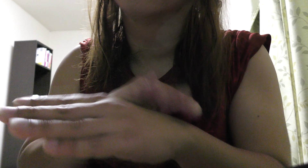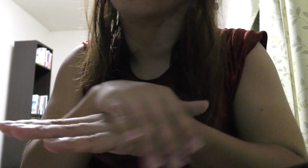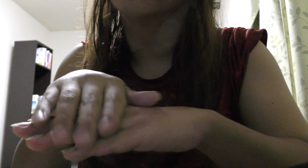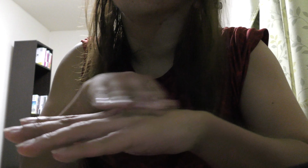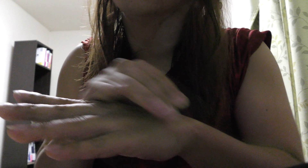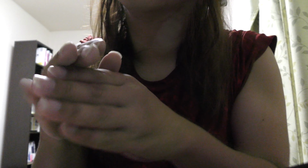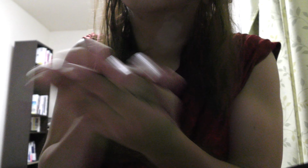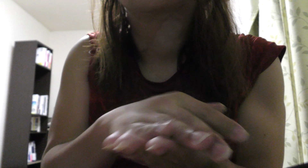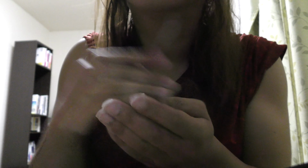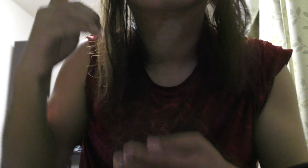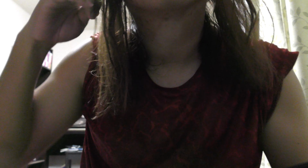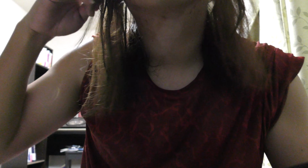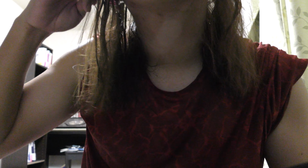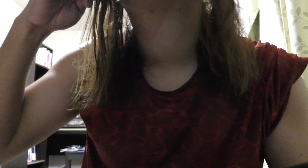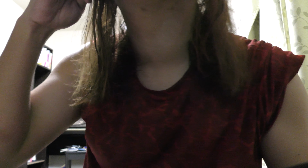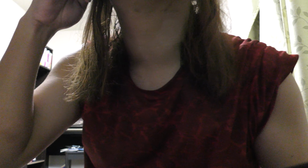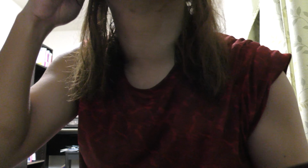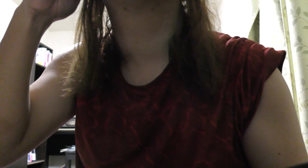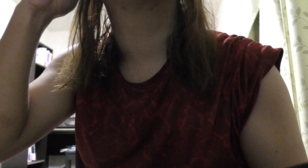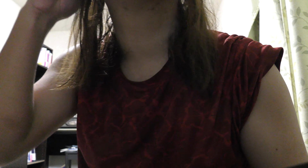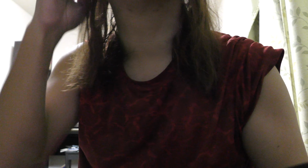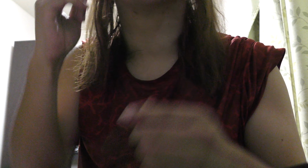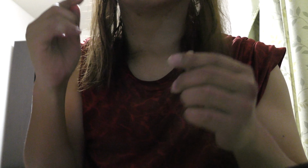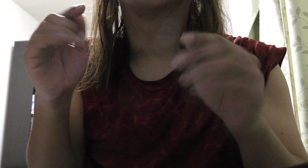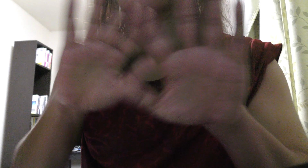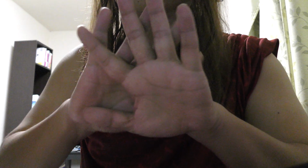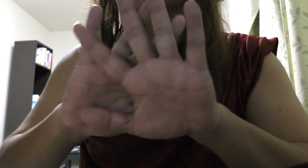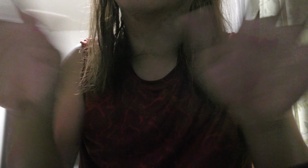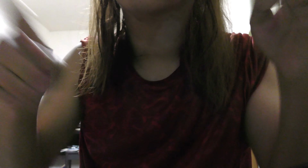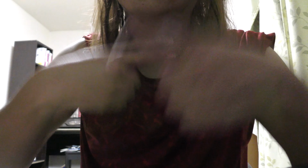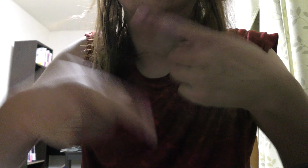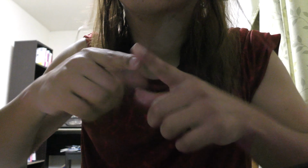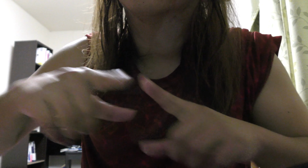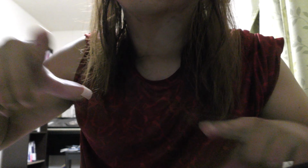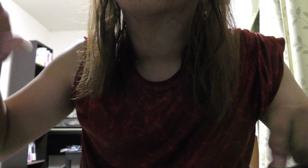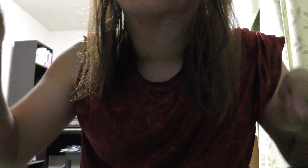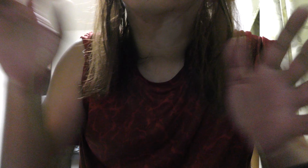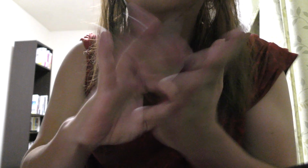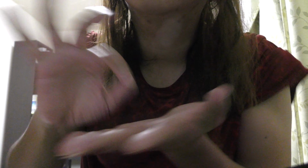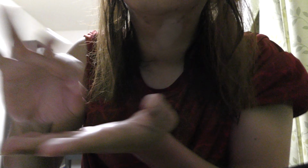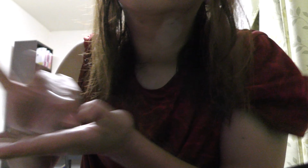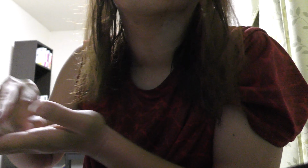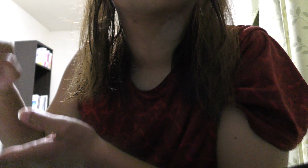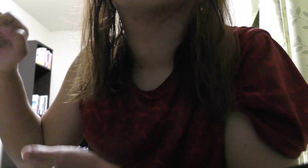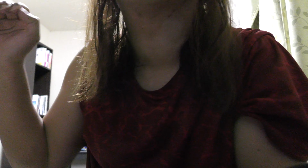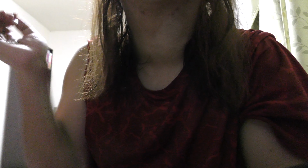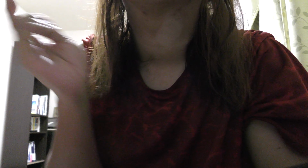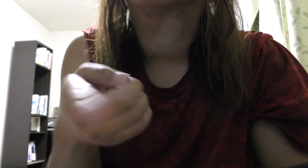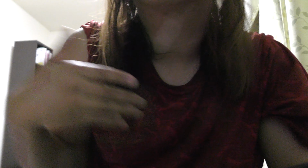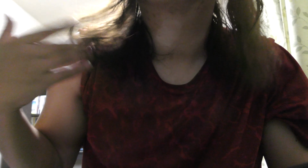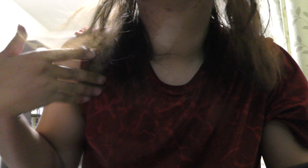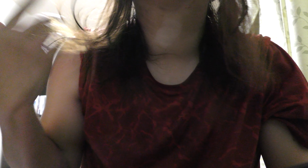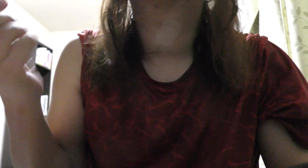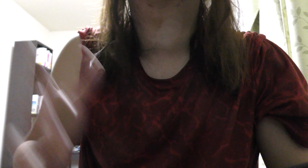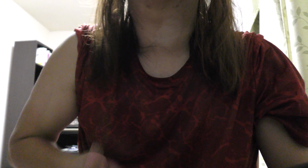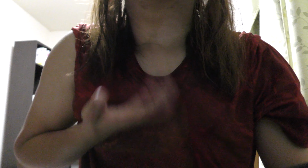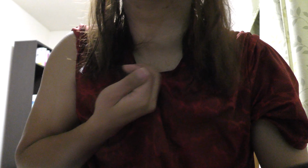me now If it's to let me free Never know, never